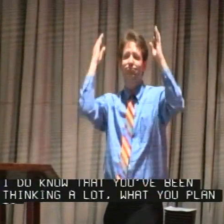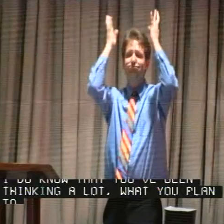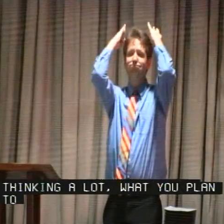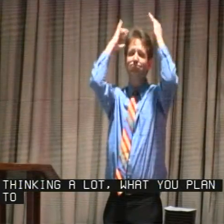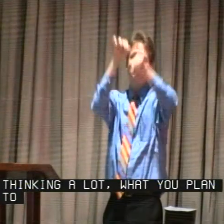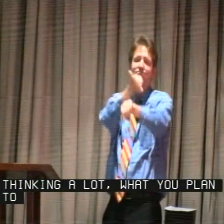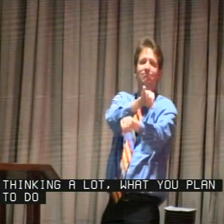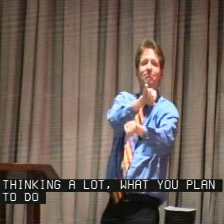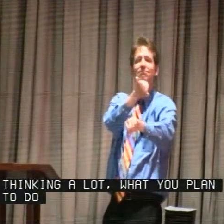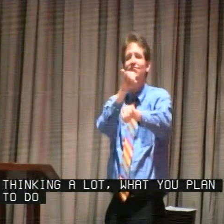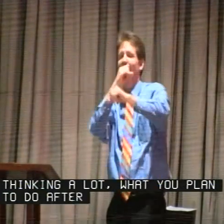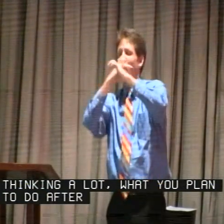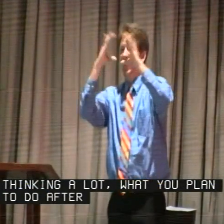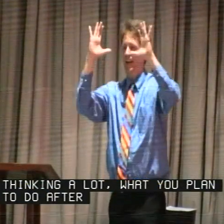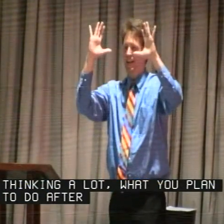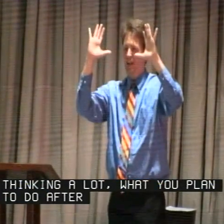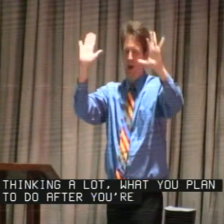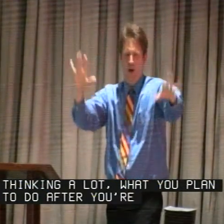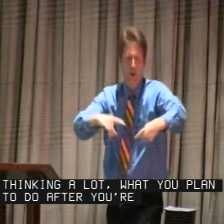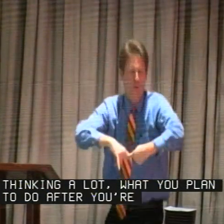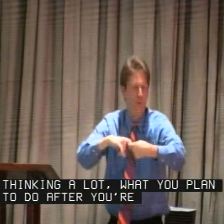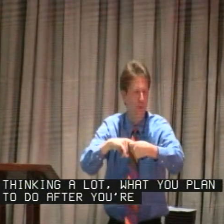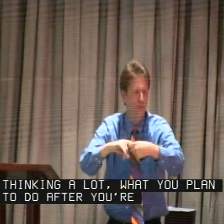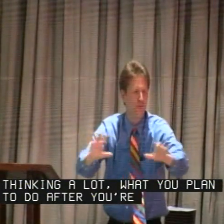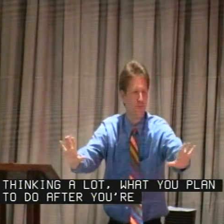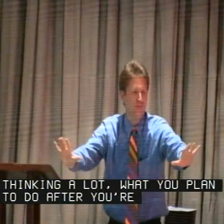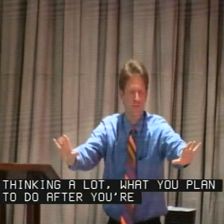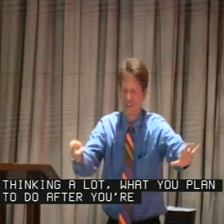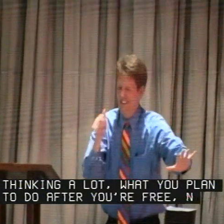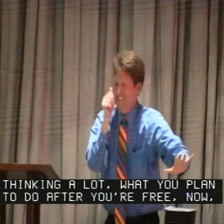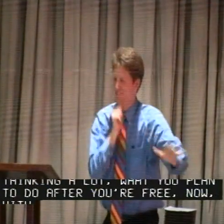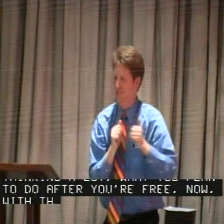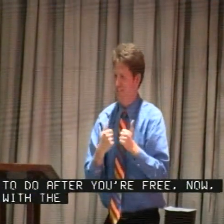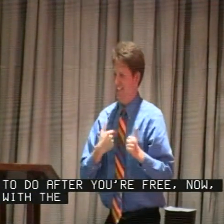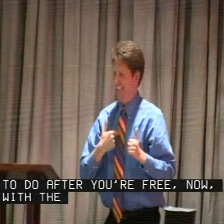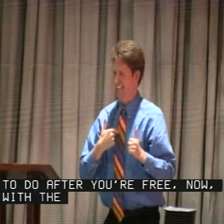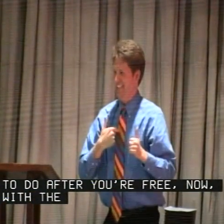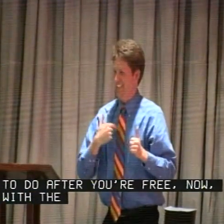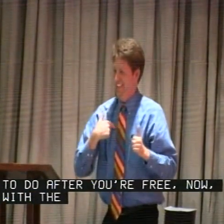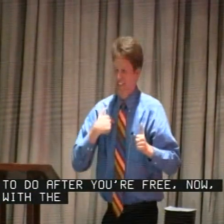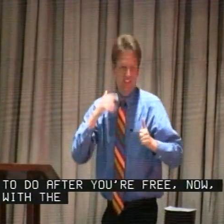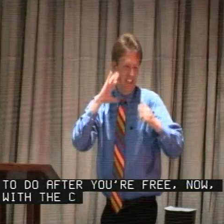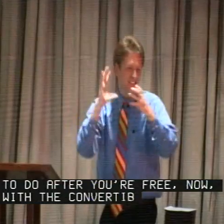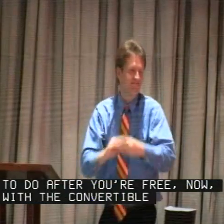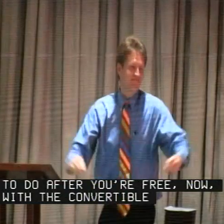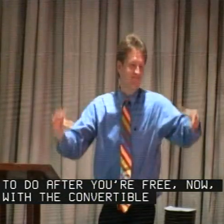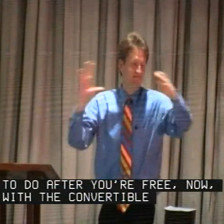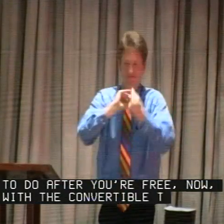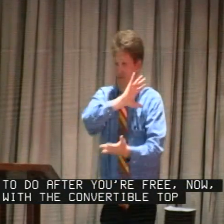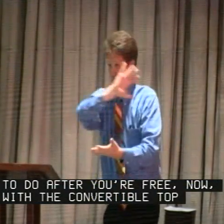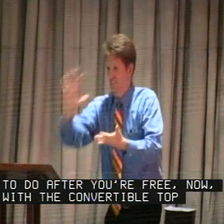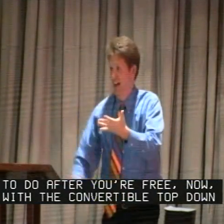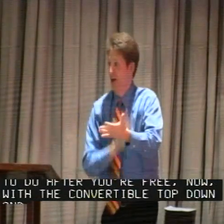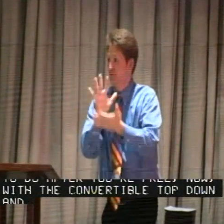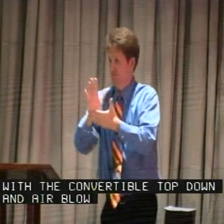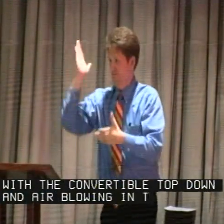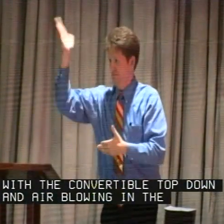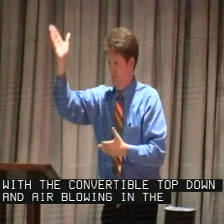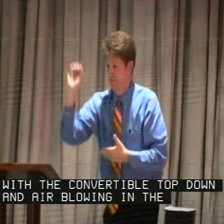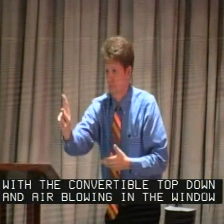Now with the convertible top down and your hair blowing in the wind. But wait a minute, please bear with me because I have something. I want to